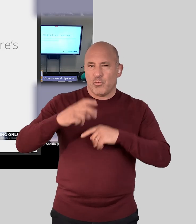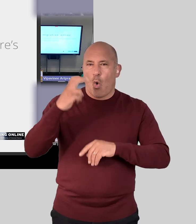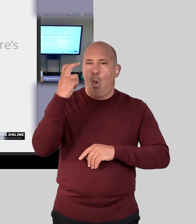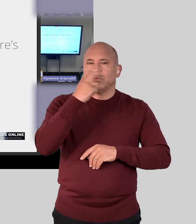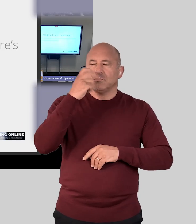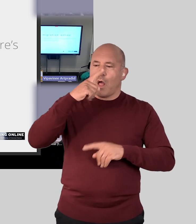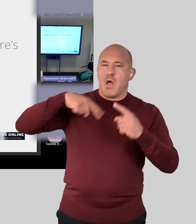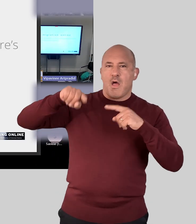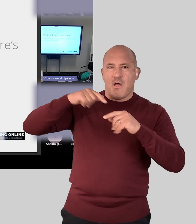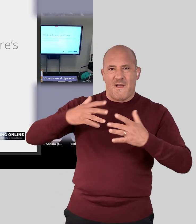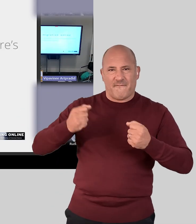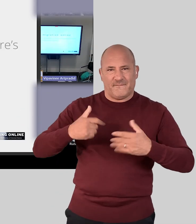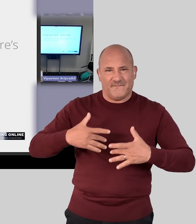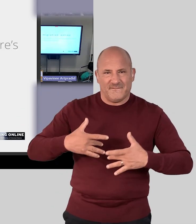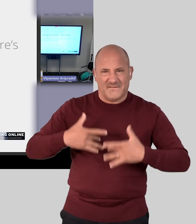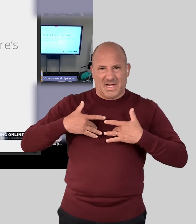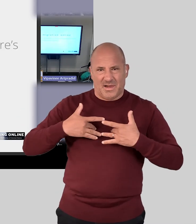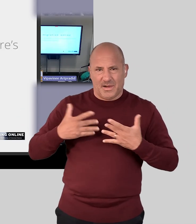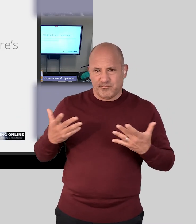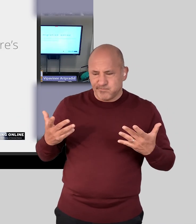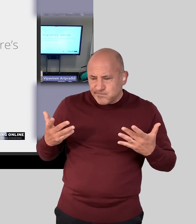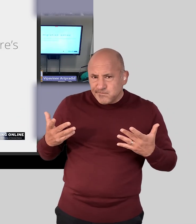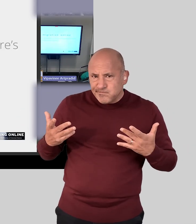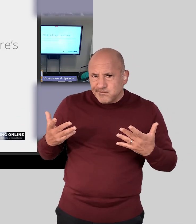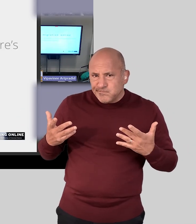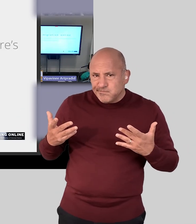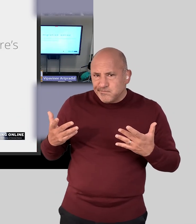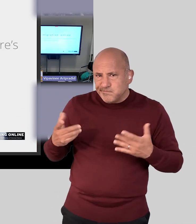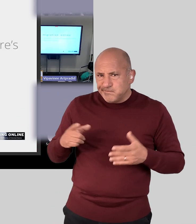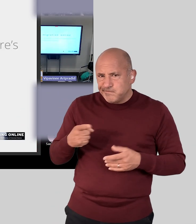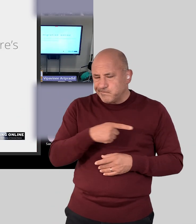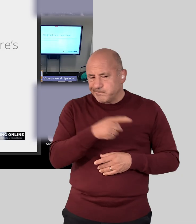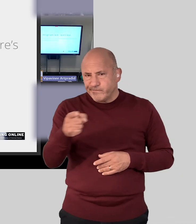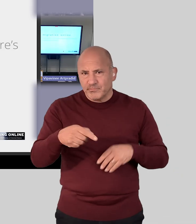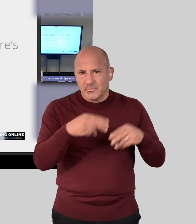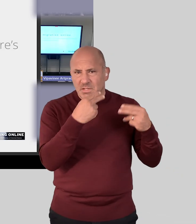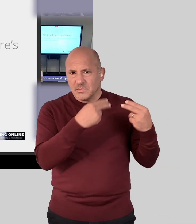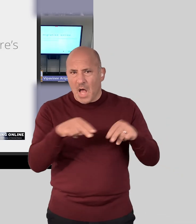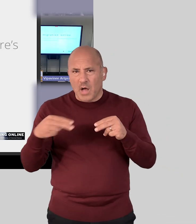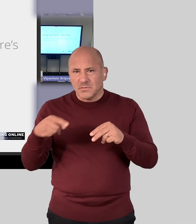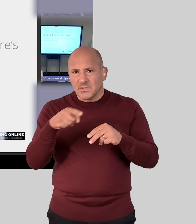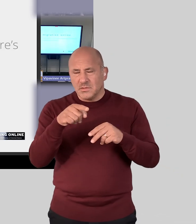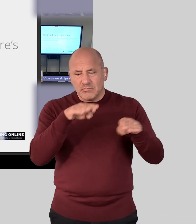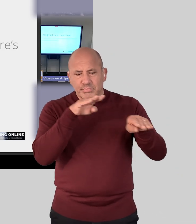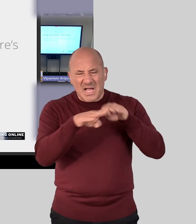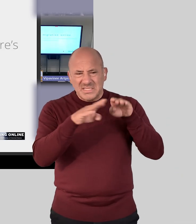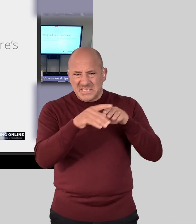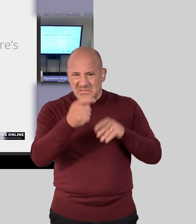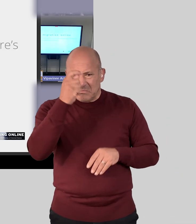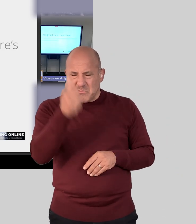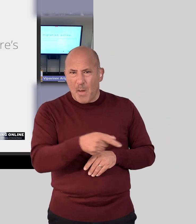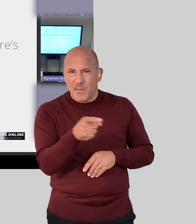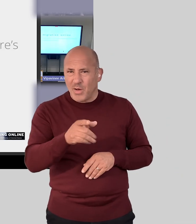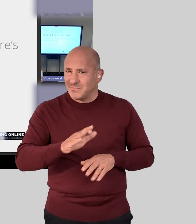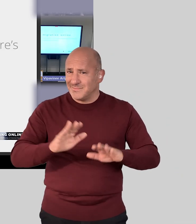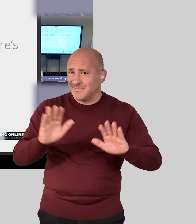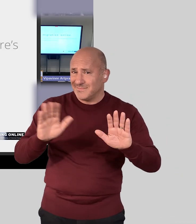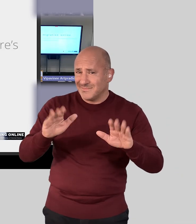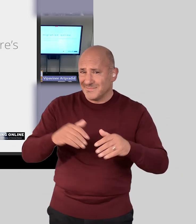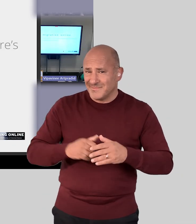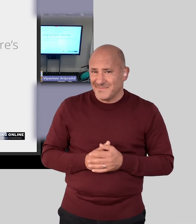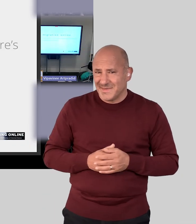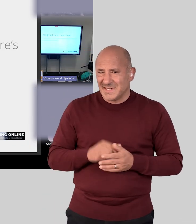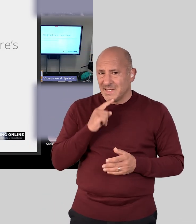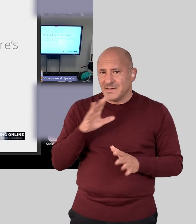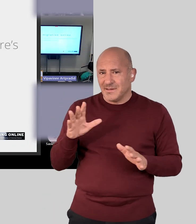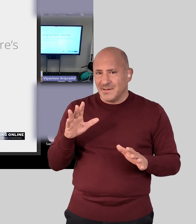interview in Lauren's talk as well. There is this feeling from the older generation that that's not to do with the amount of dancers